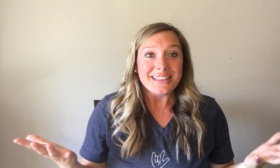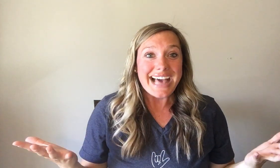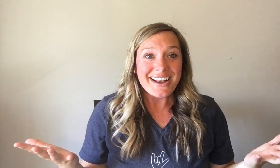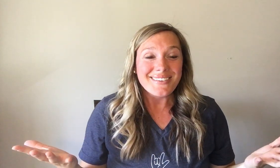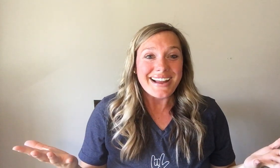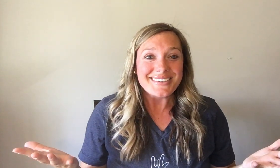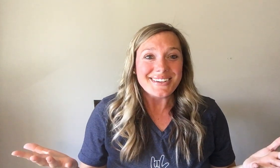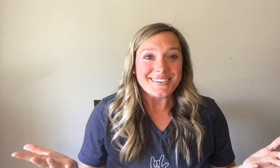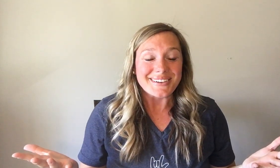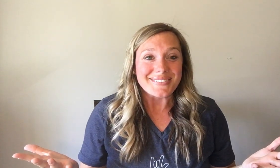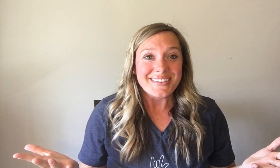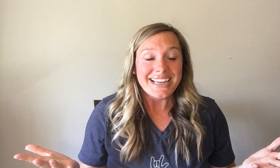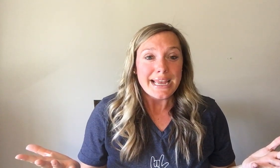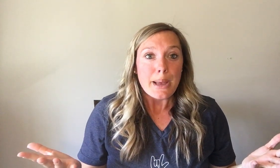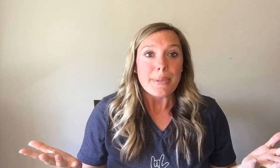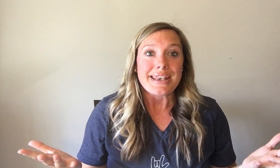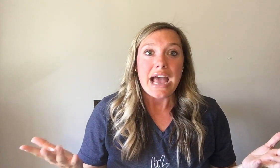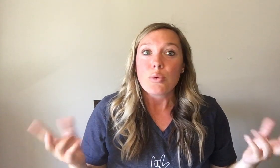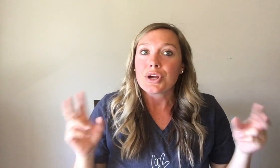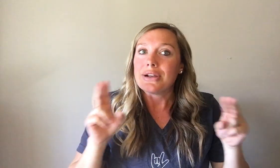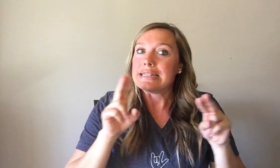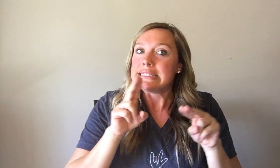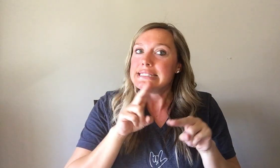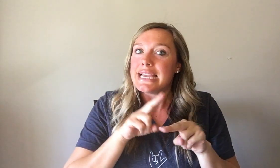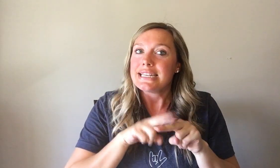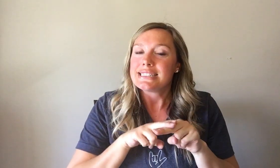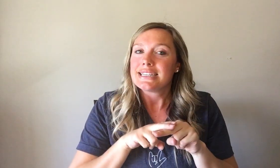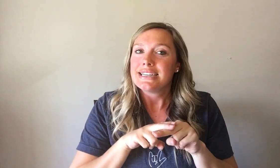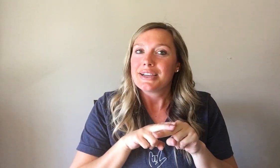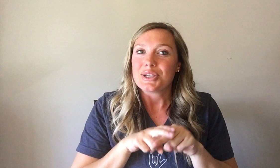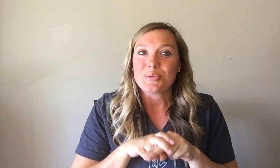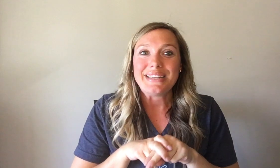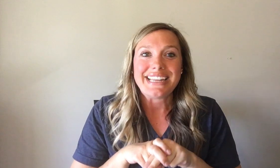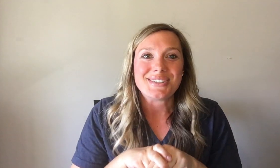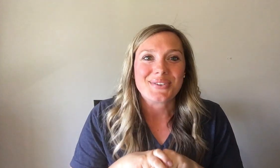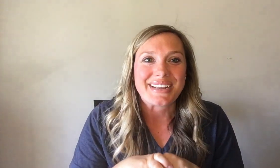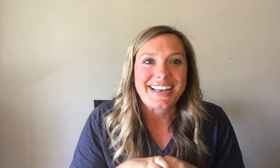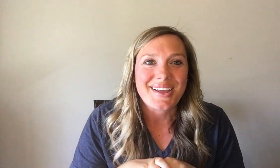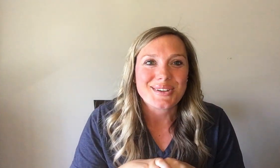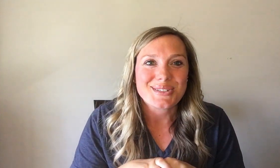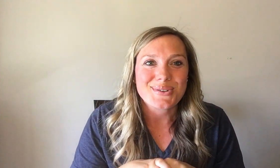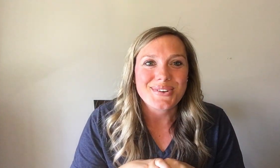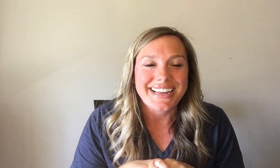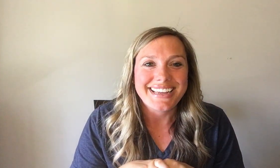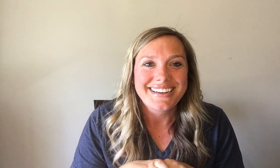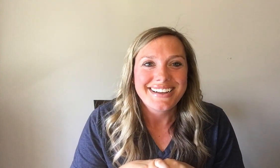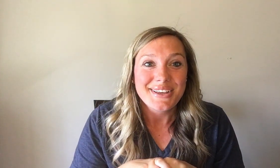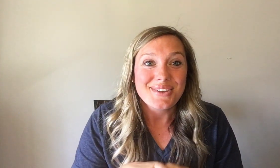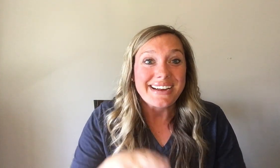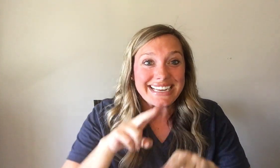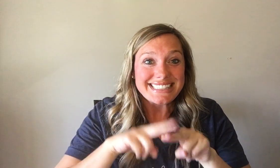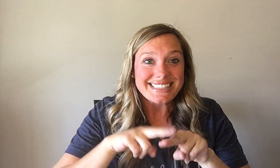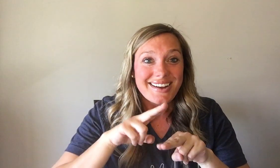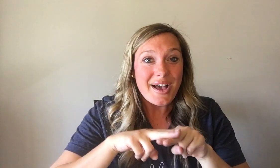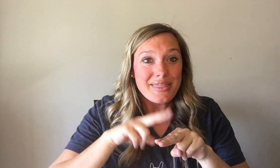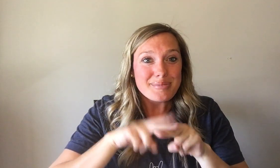lot around your room. But now we're gonna sit, because we need to read another story. You ready to sit on the